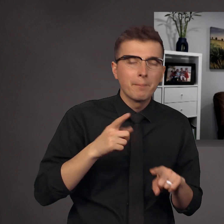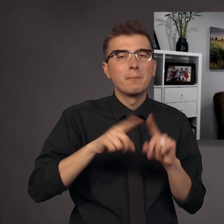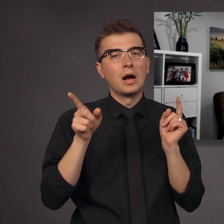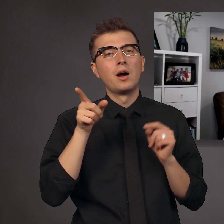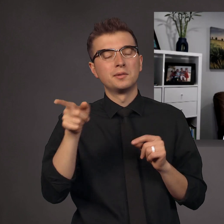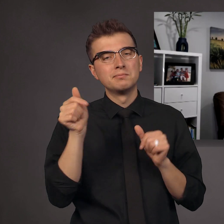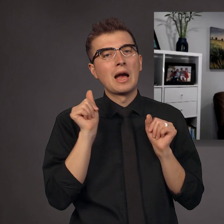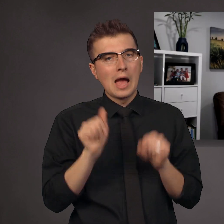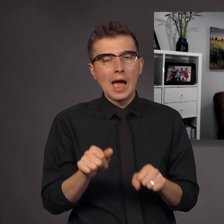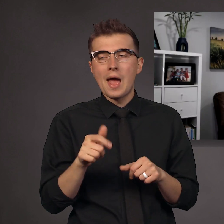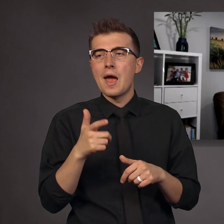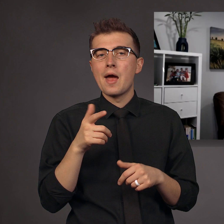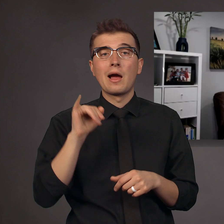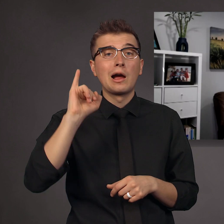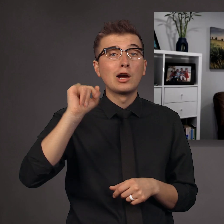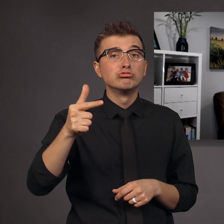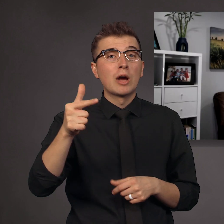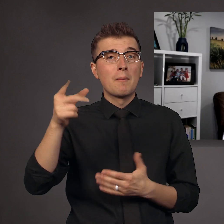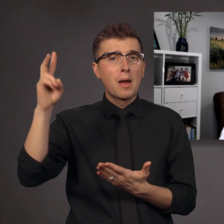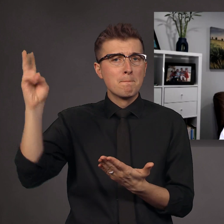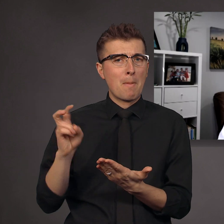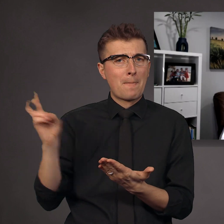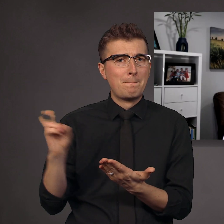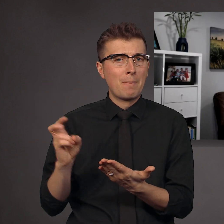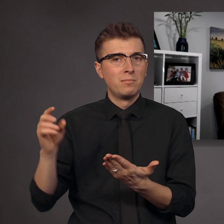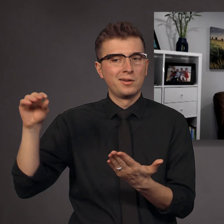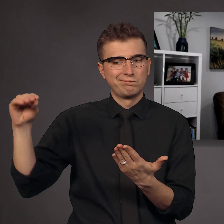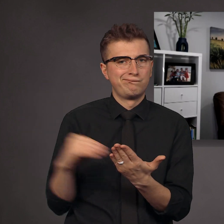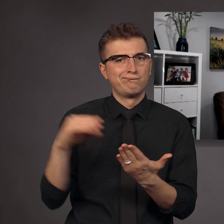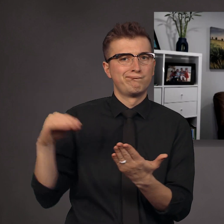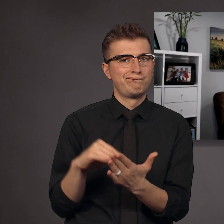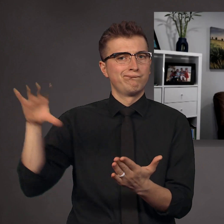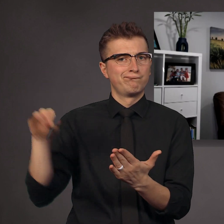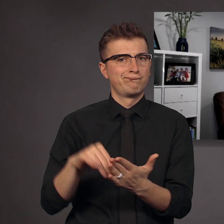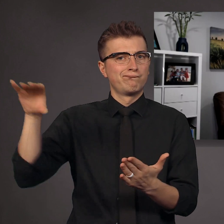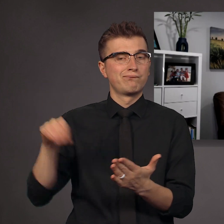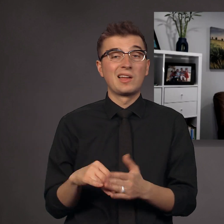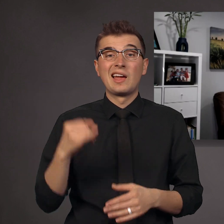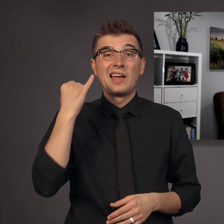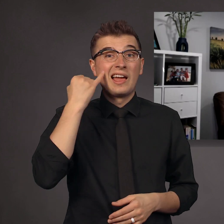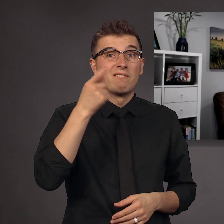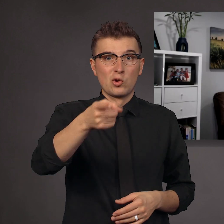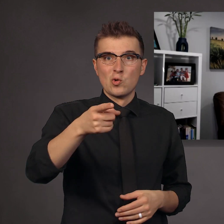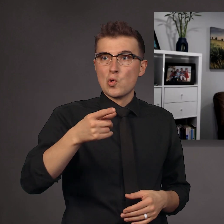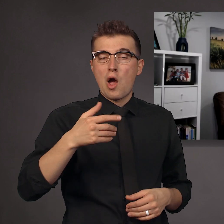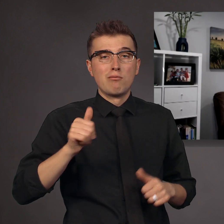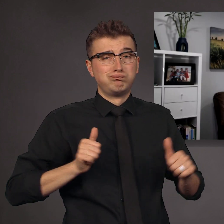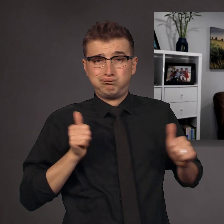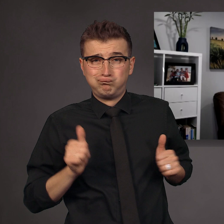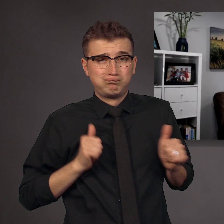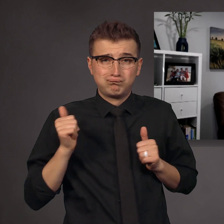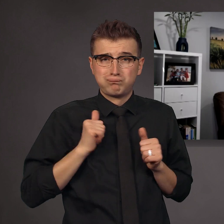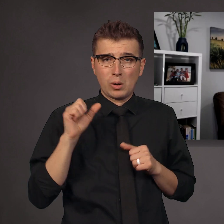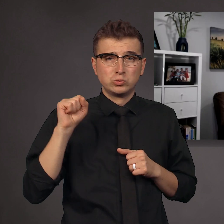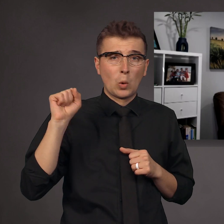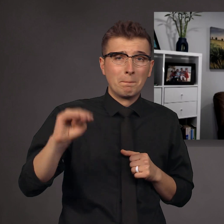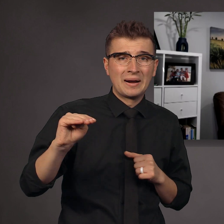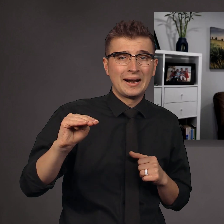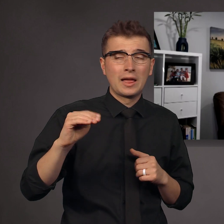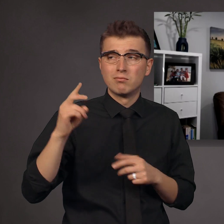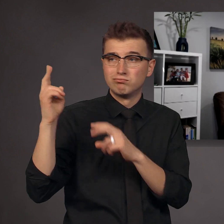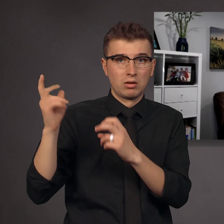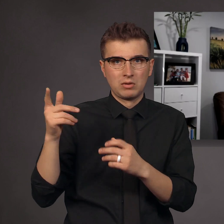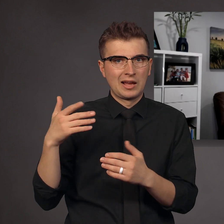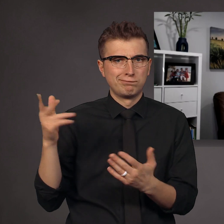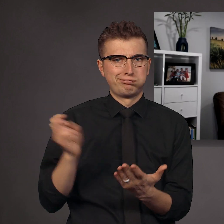bring in like your Instagram feed and put a timeline together. So if you're big into social media, Momento may be a good option for you. The one